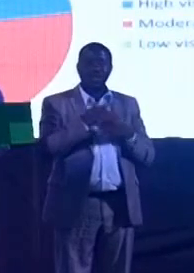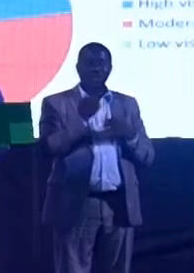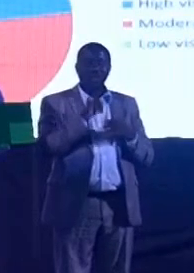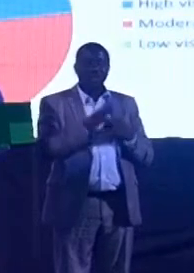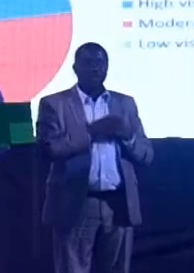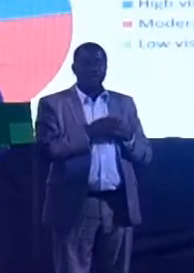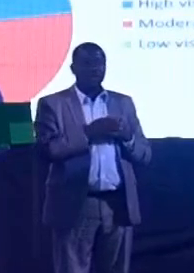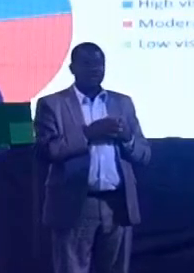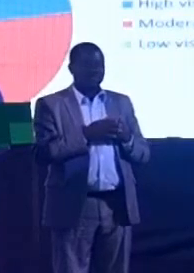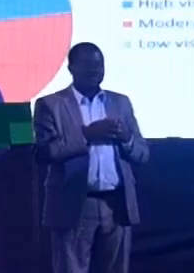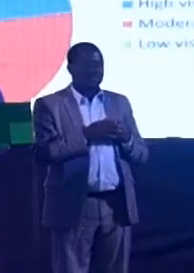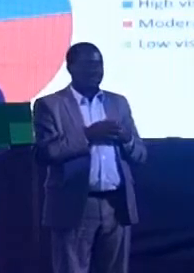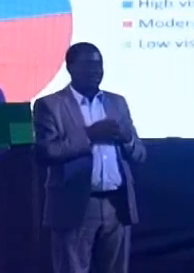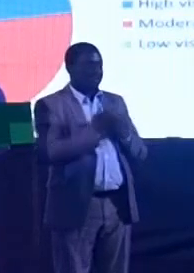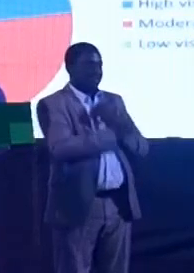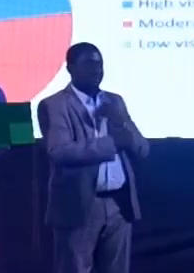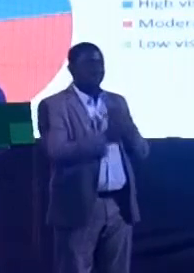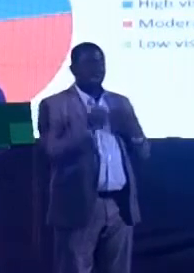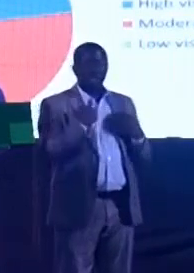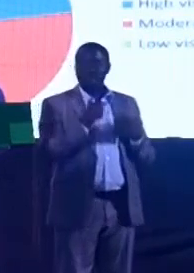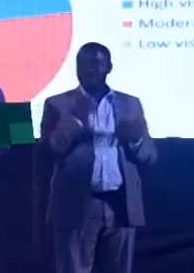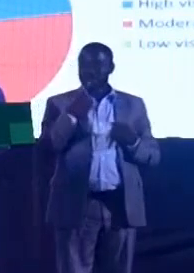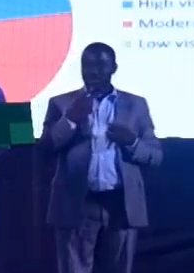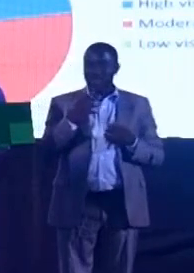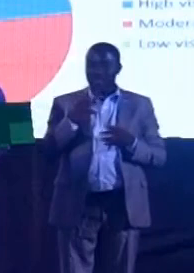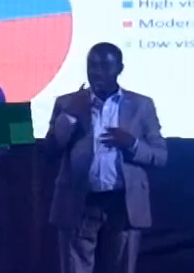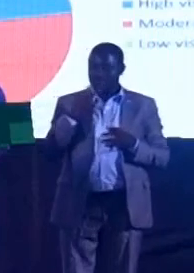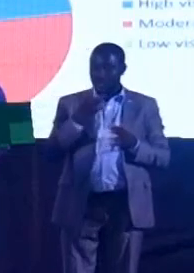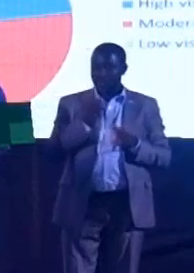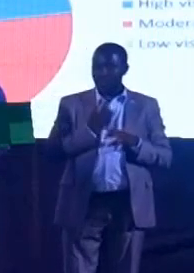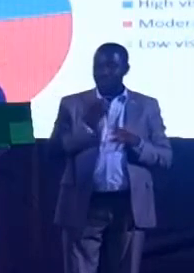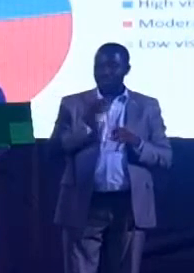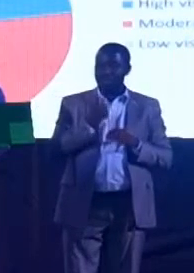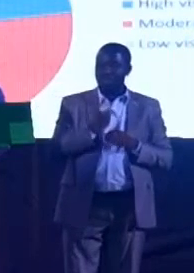visibility of these materials. And so you can see from the chart that